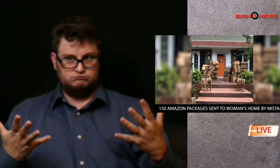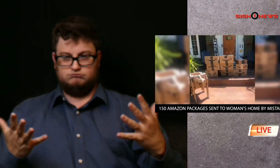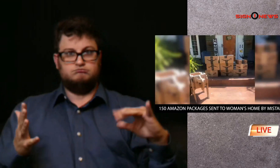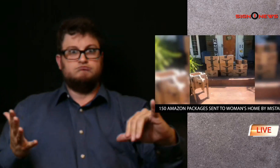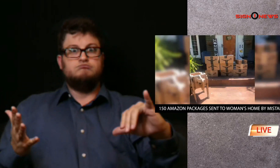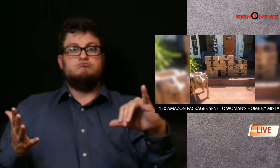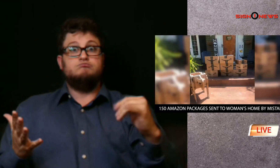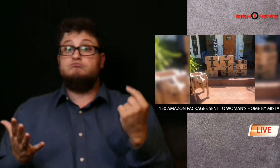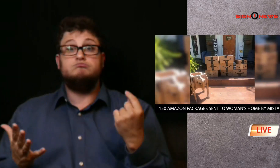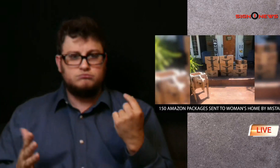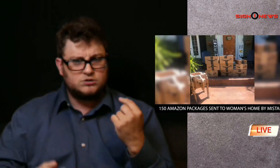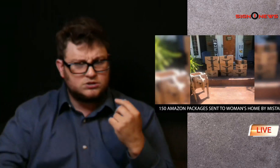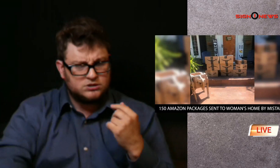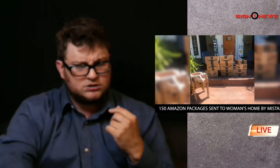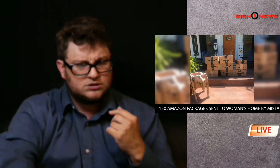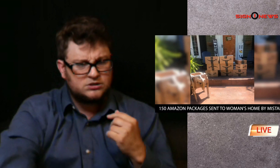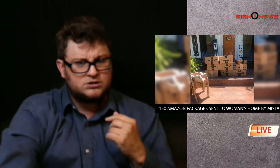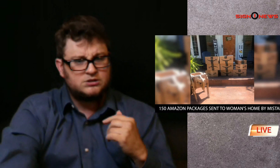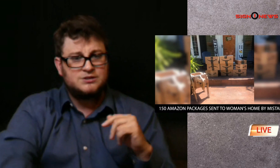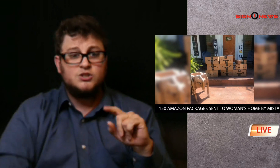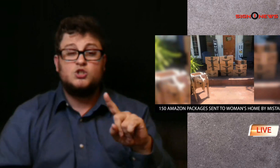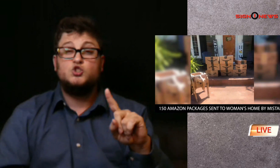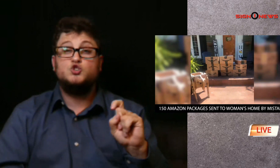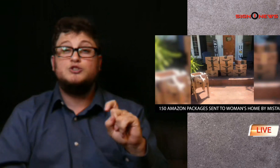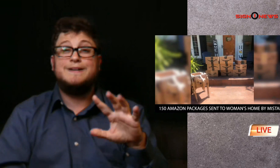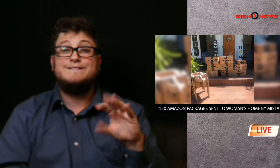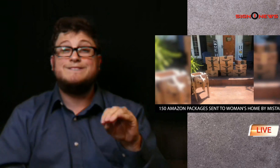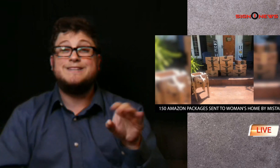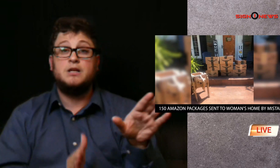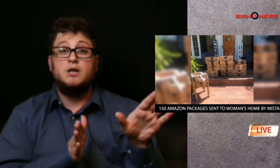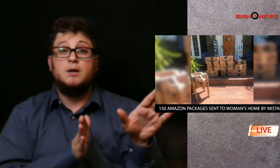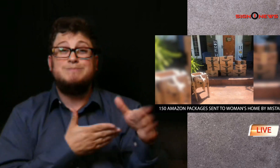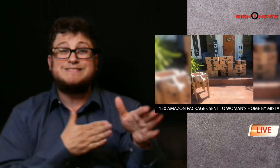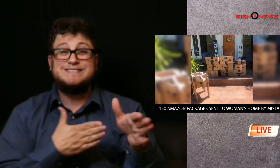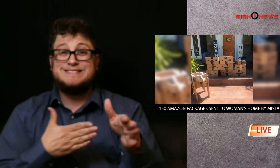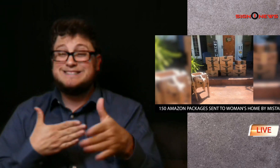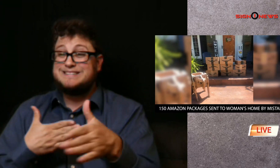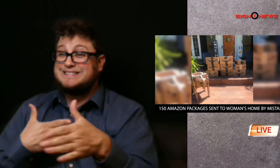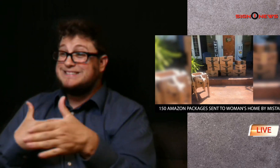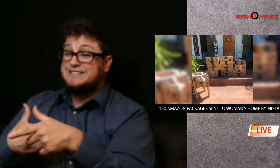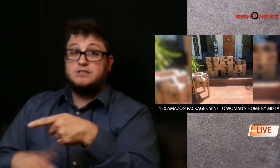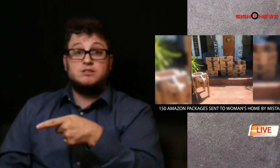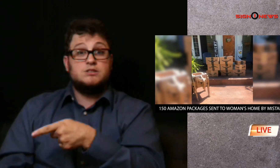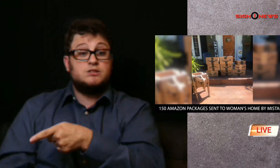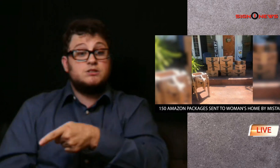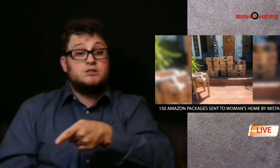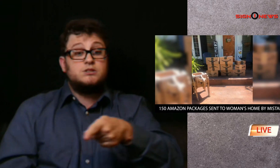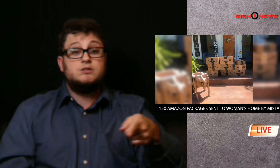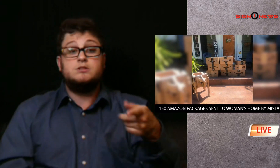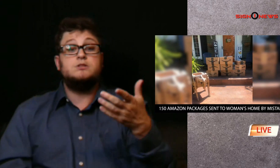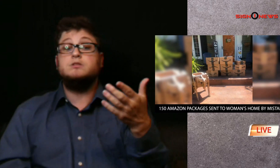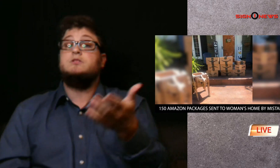a woman in a woman in new york named julian canaan was faced with a dilemma